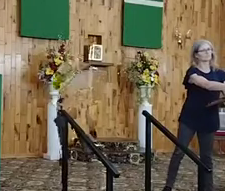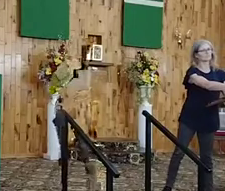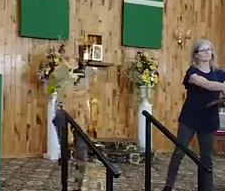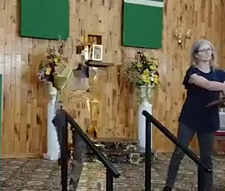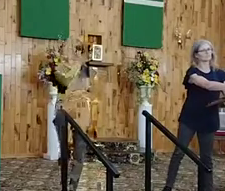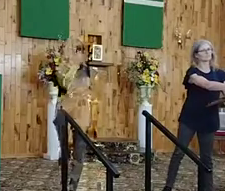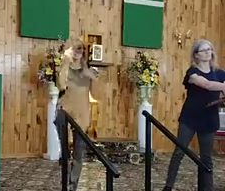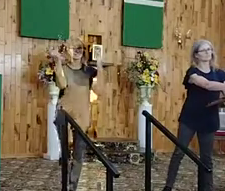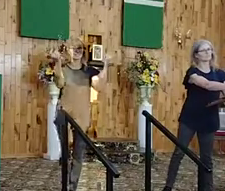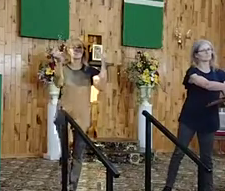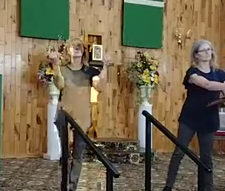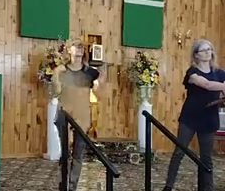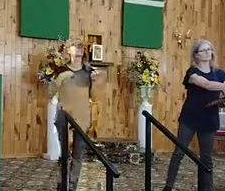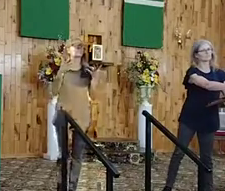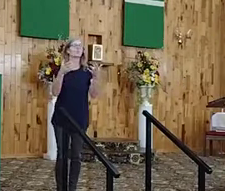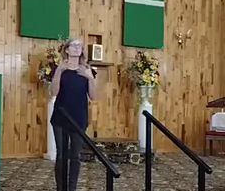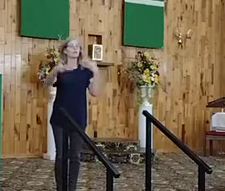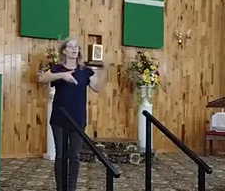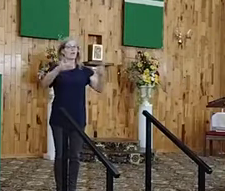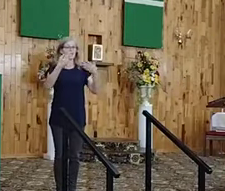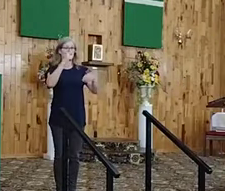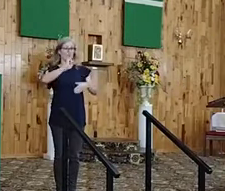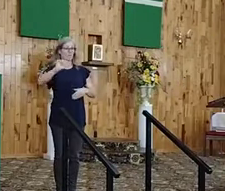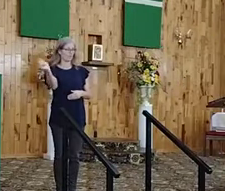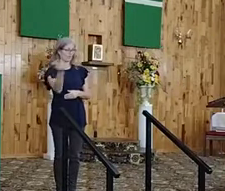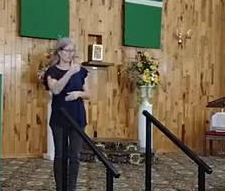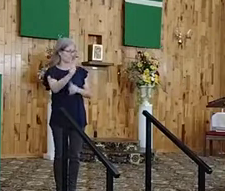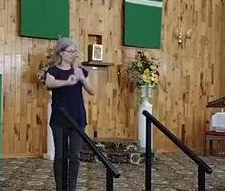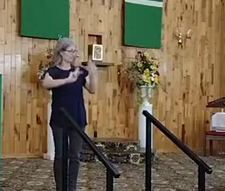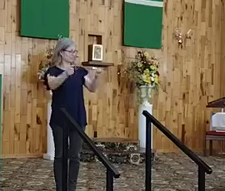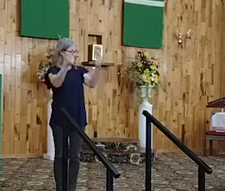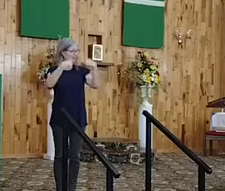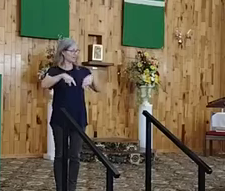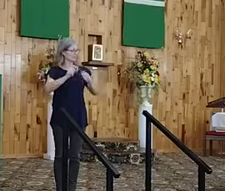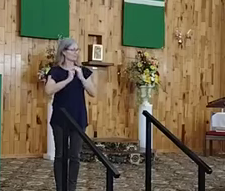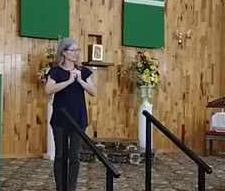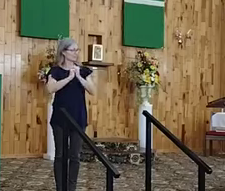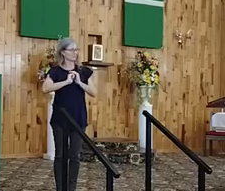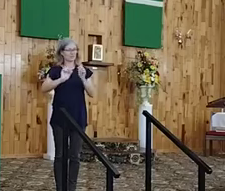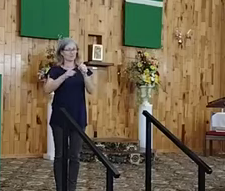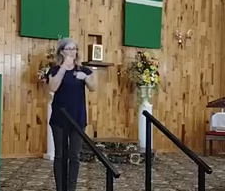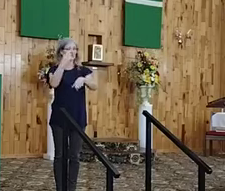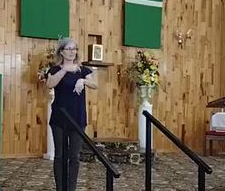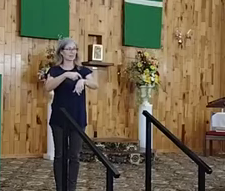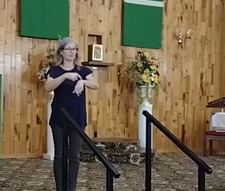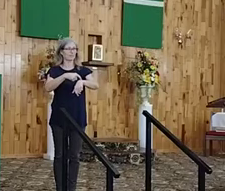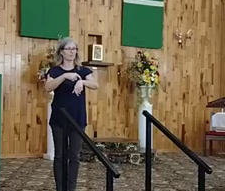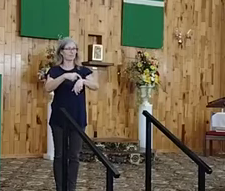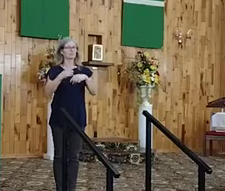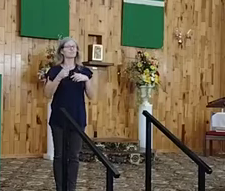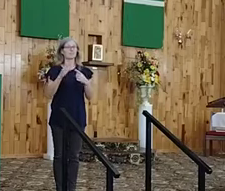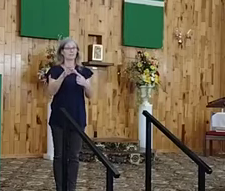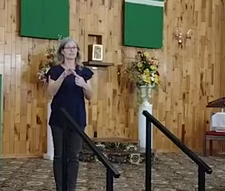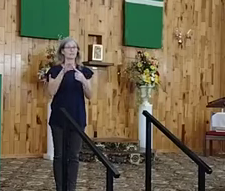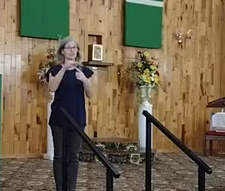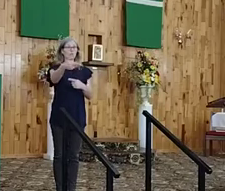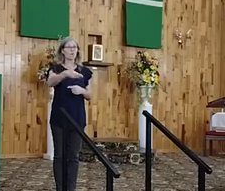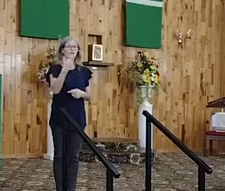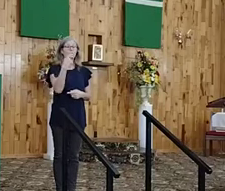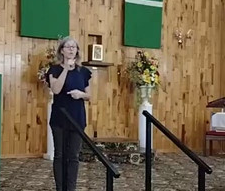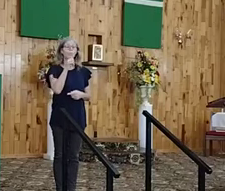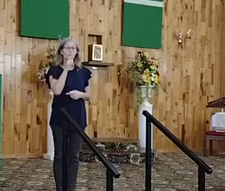Welcome. We want to give a warm welcome to all our guests who are worshiping with us for the first time. Special welcome to